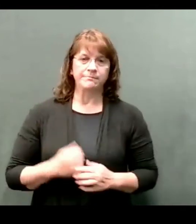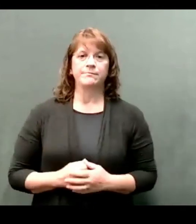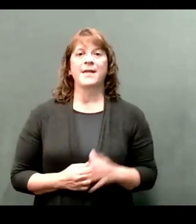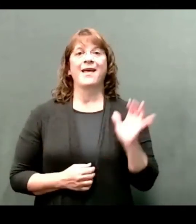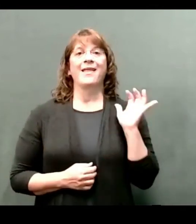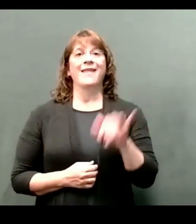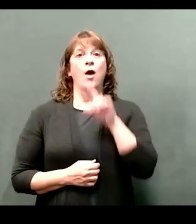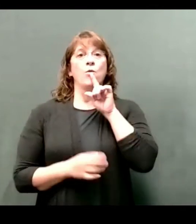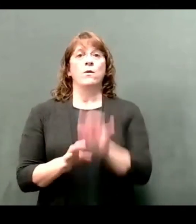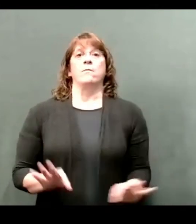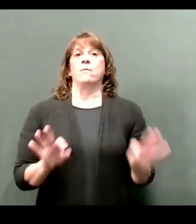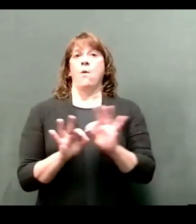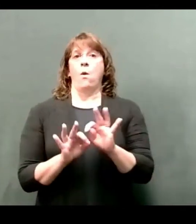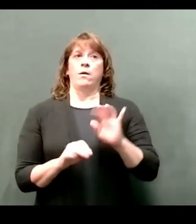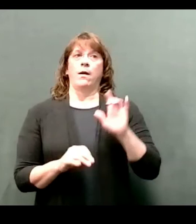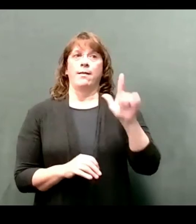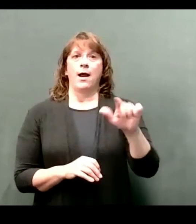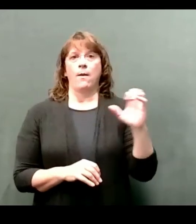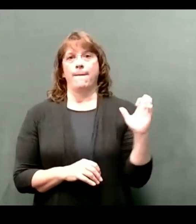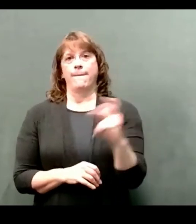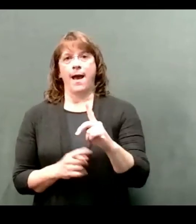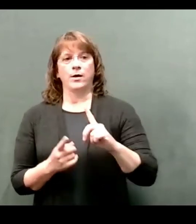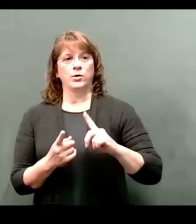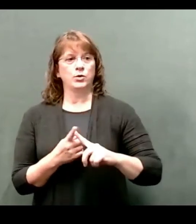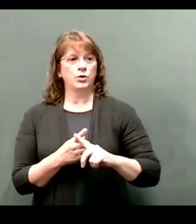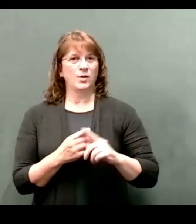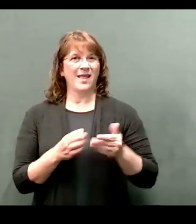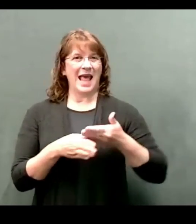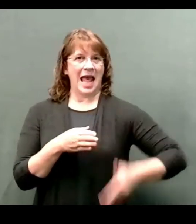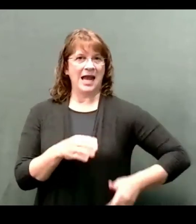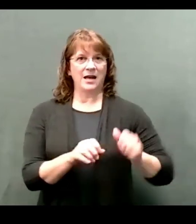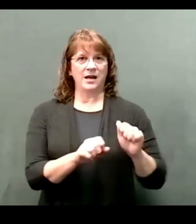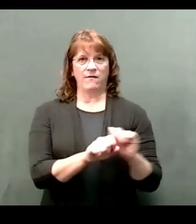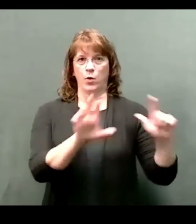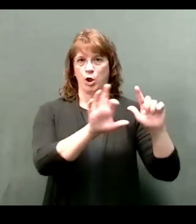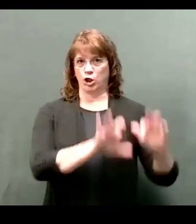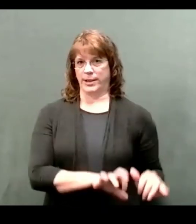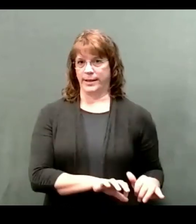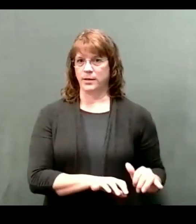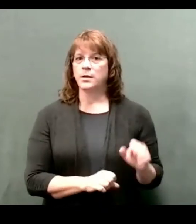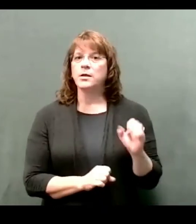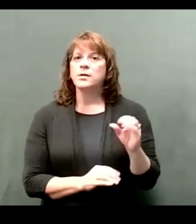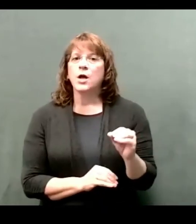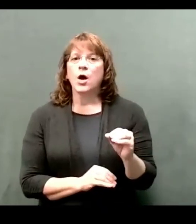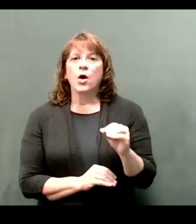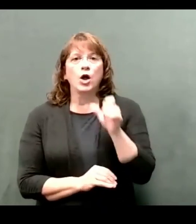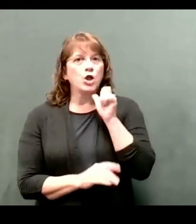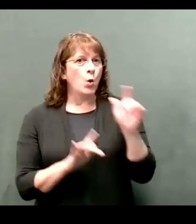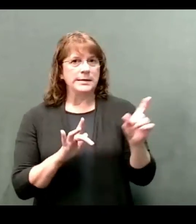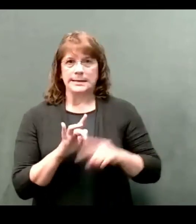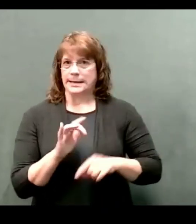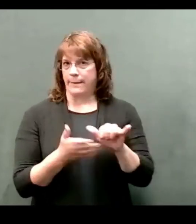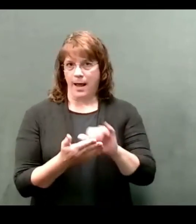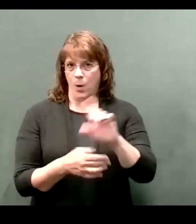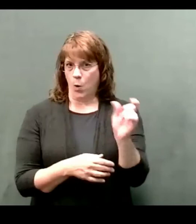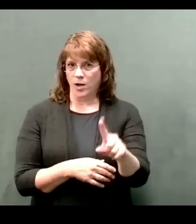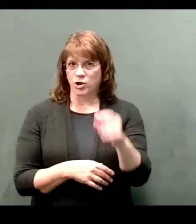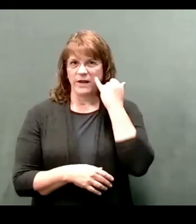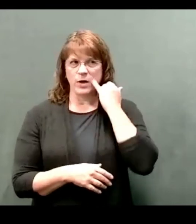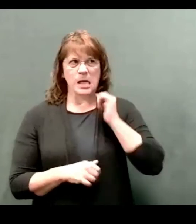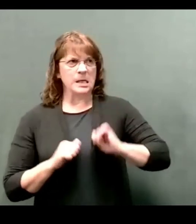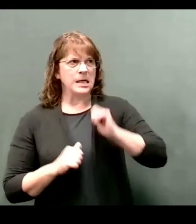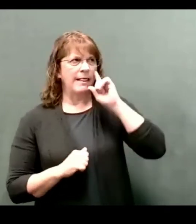This will be crucial as we come back to kind of circling around at the end of the worksheet. So don't skip this question if you're, kind